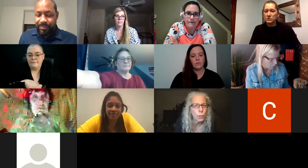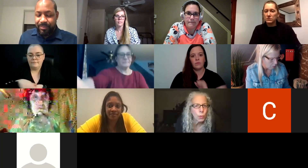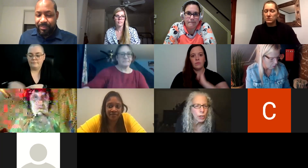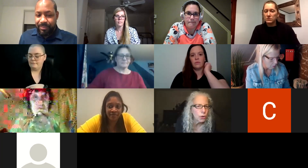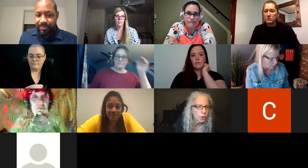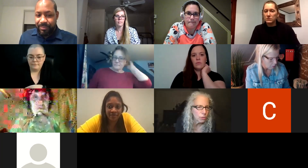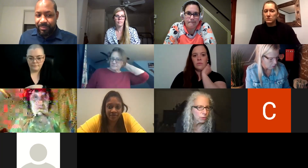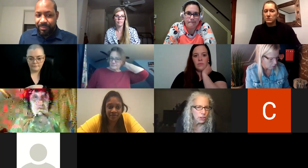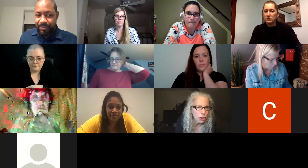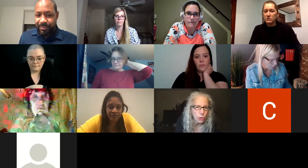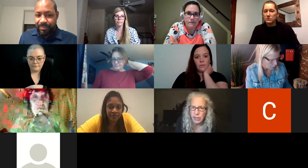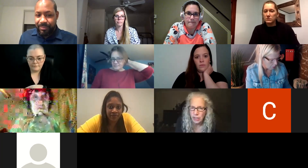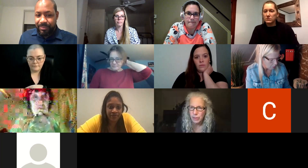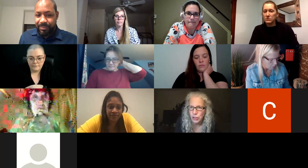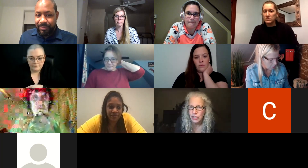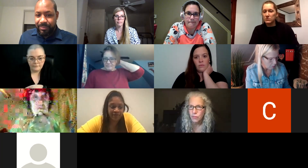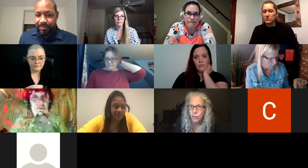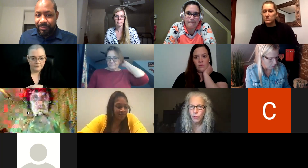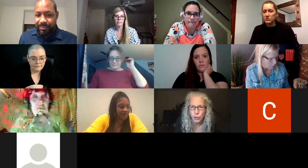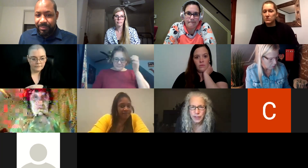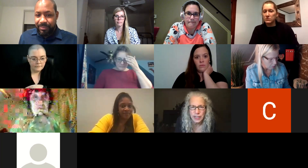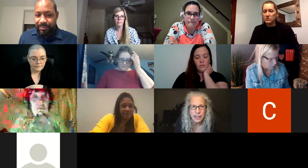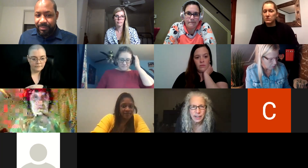what your relationship with the commission's referral services.